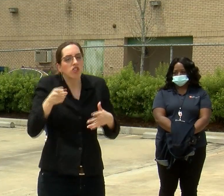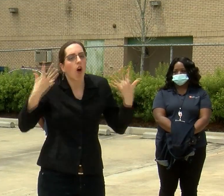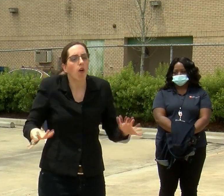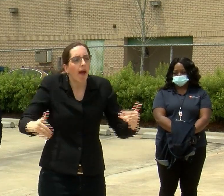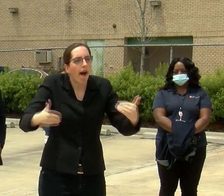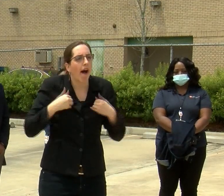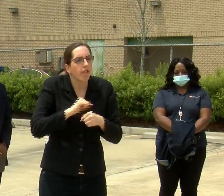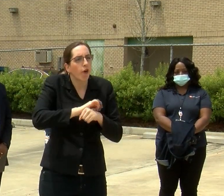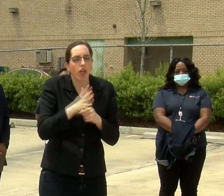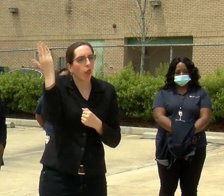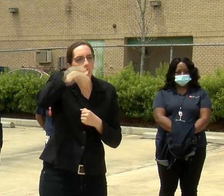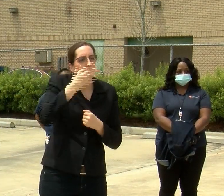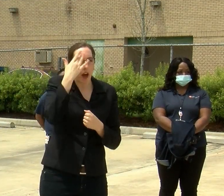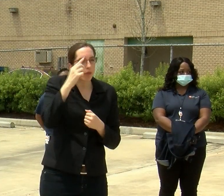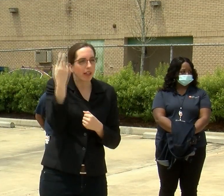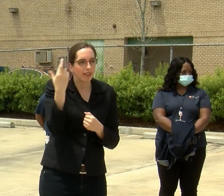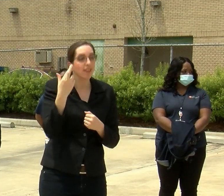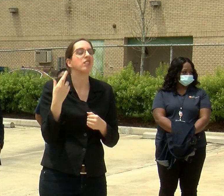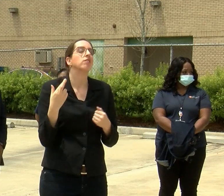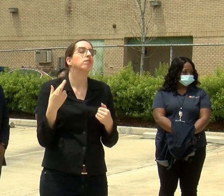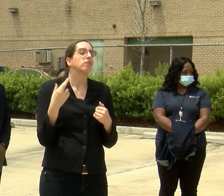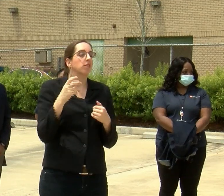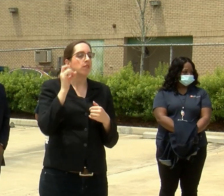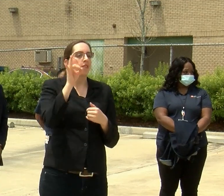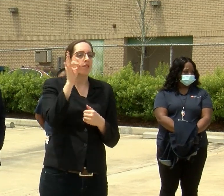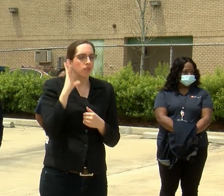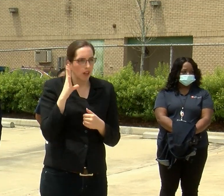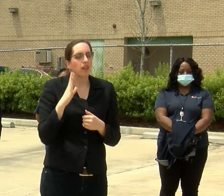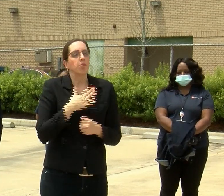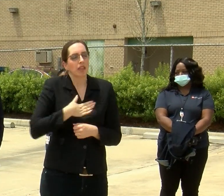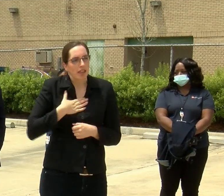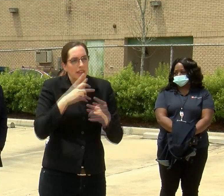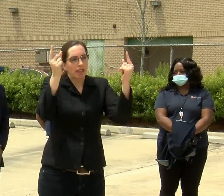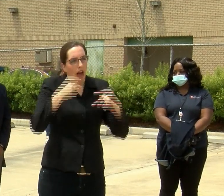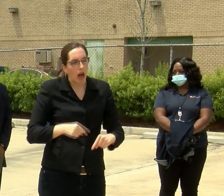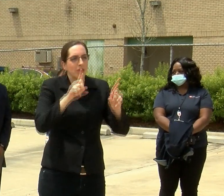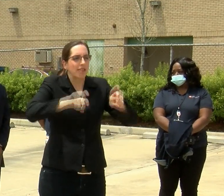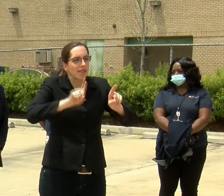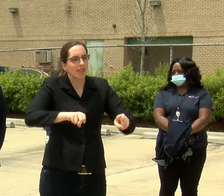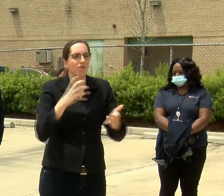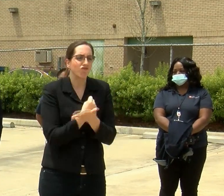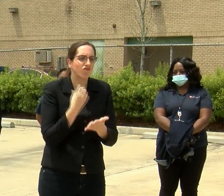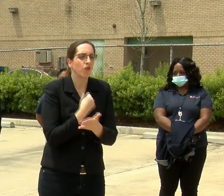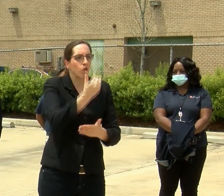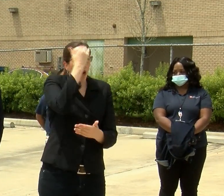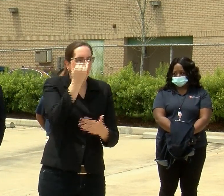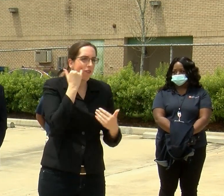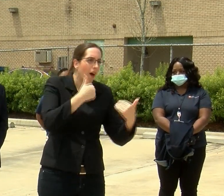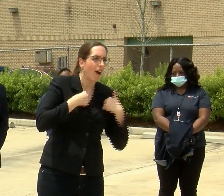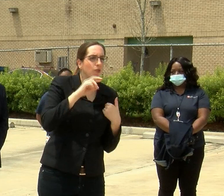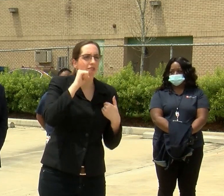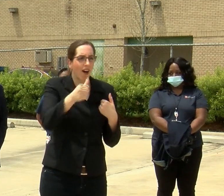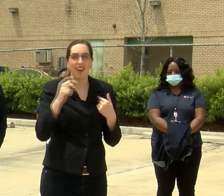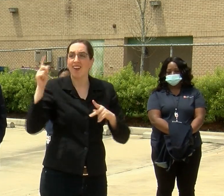already infected. And so again, this virus is insidious. Please come to these sites to get tested. Take advantage of the testing that all the people back here work